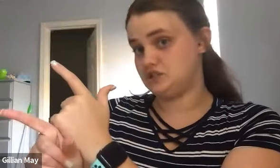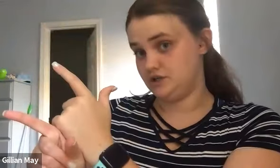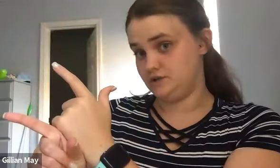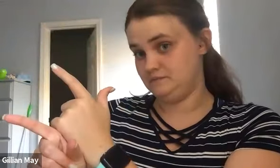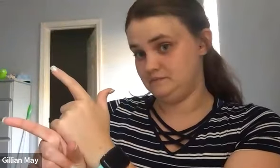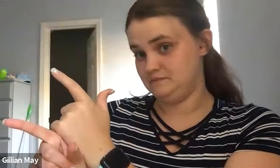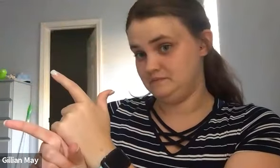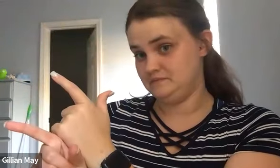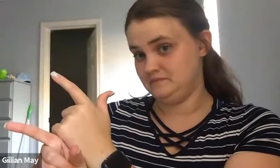sister.